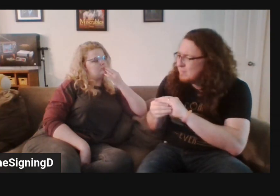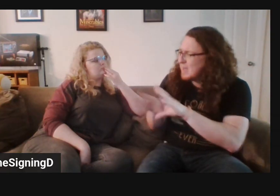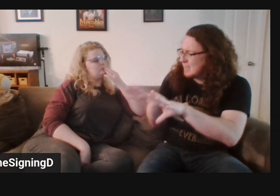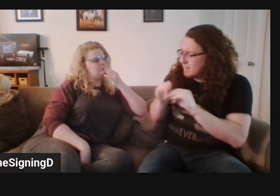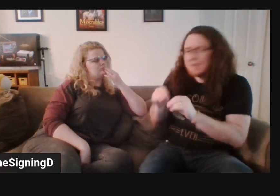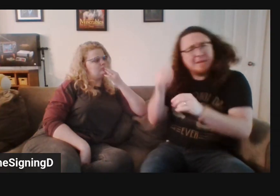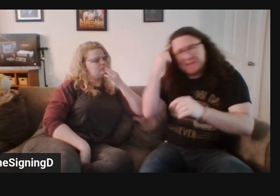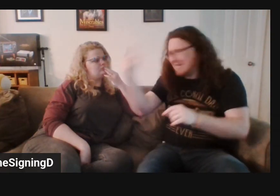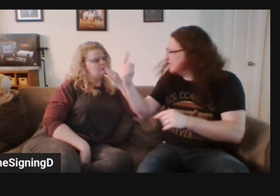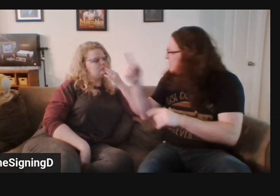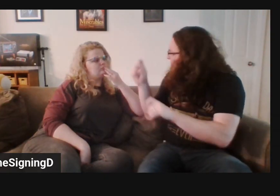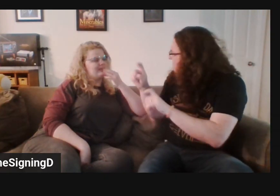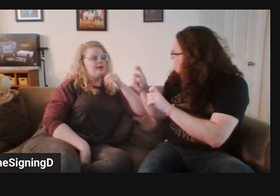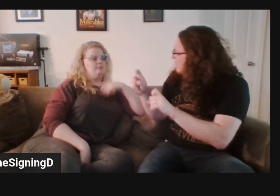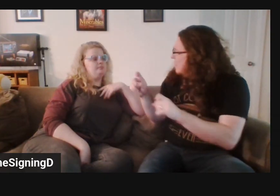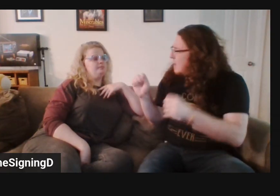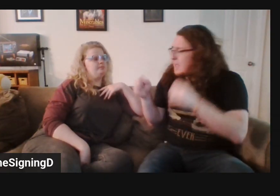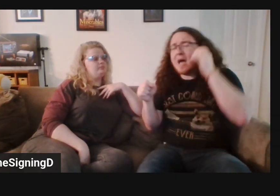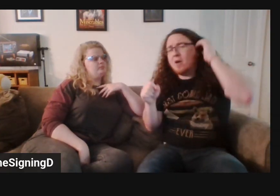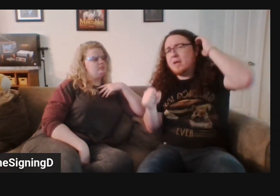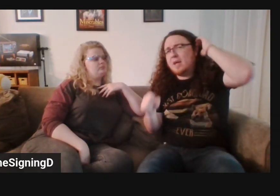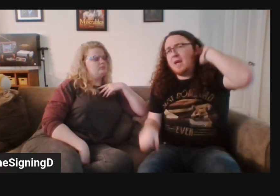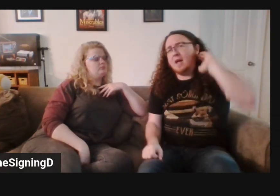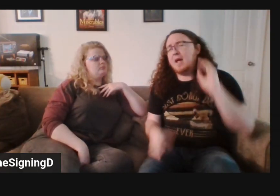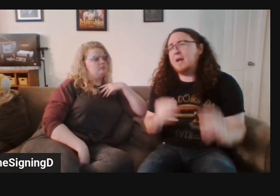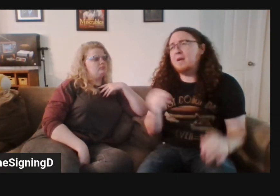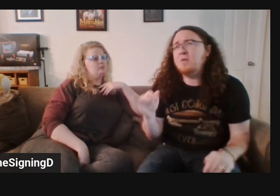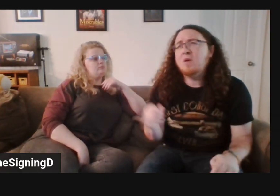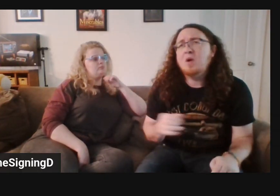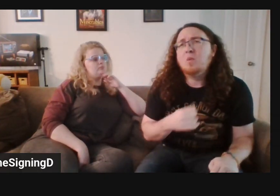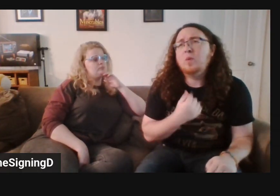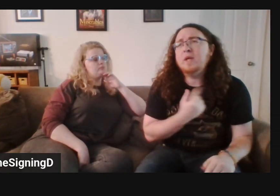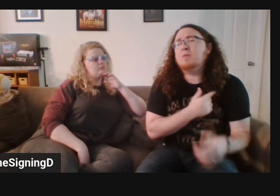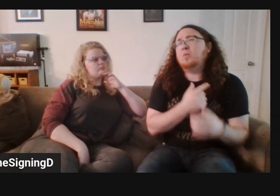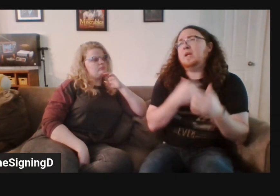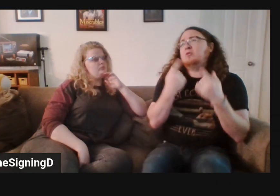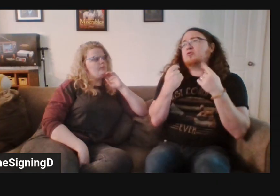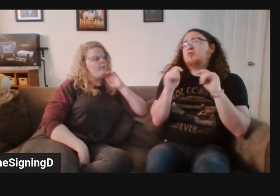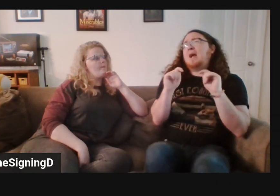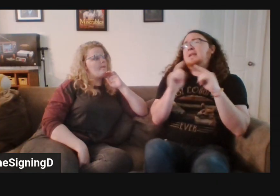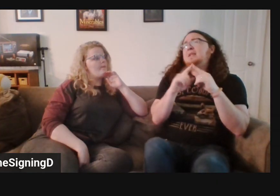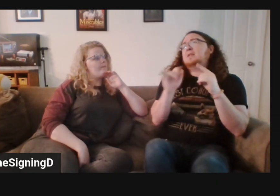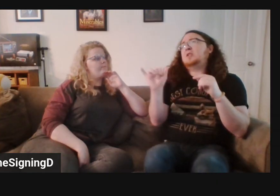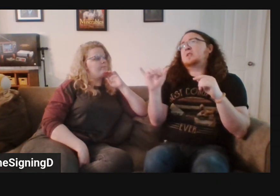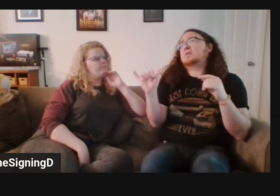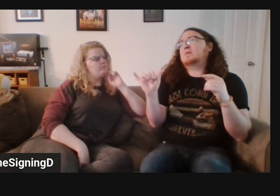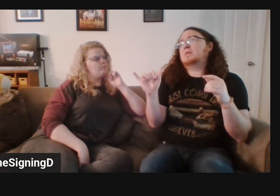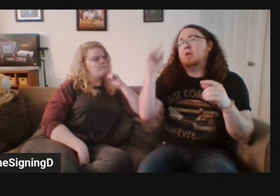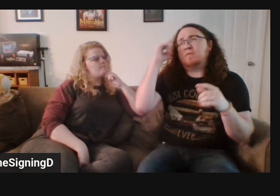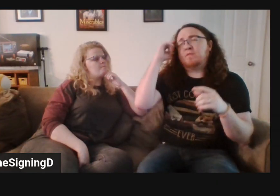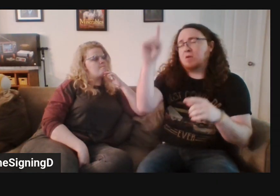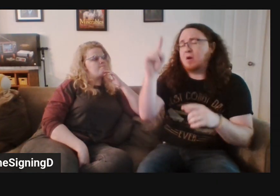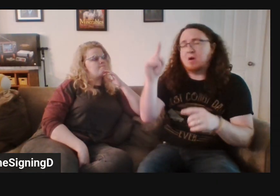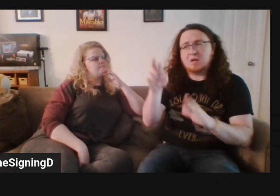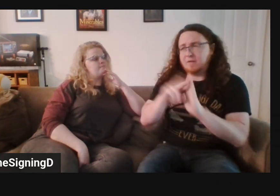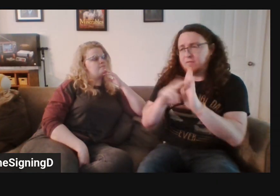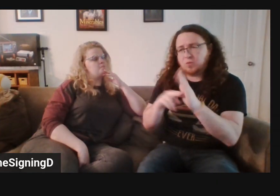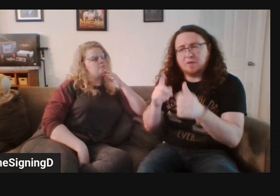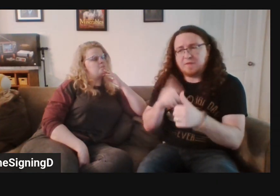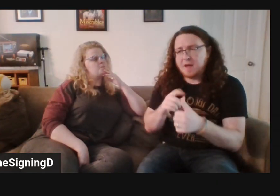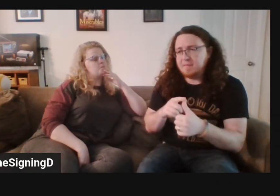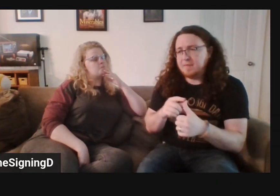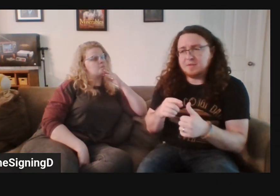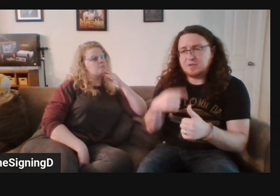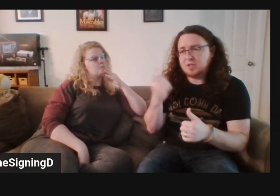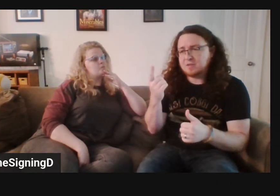sense? Sounds loaded. Yeah. Yeah. Oh yeah. we try to just, for our kind of